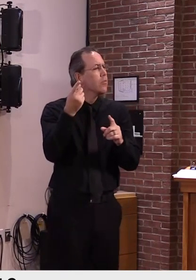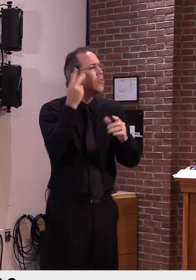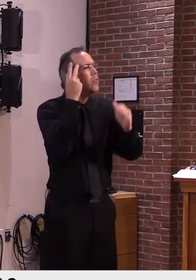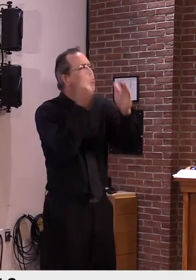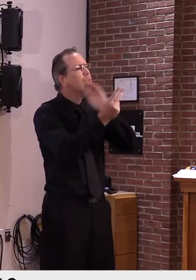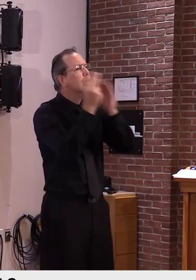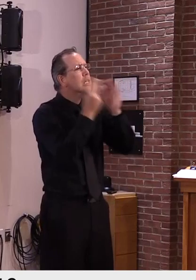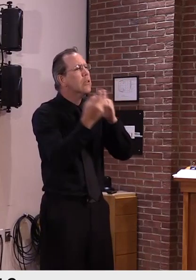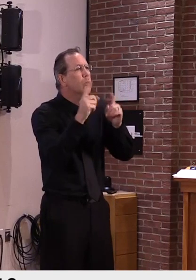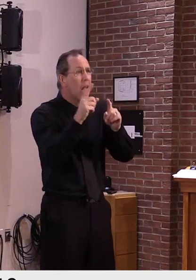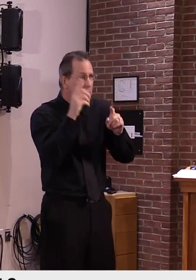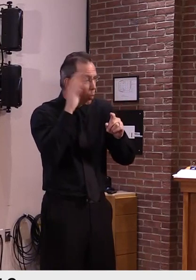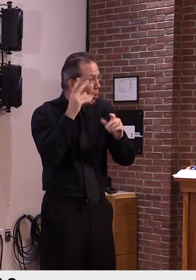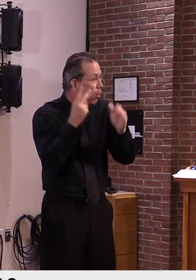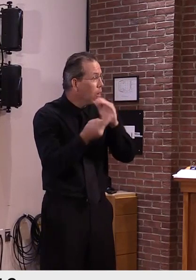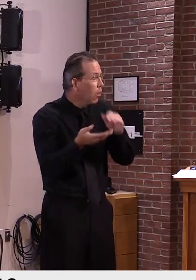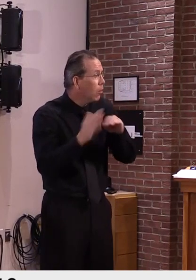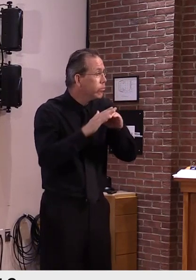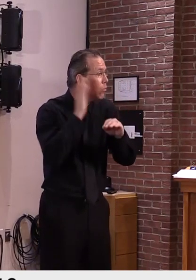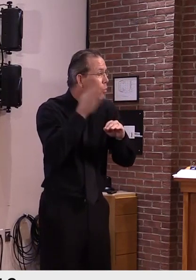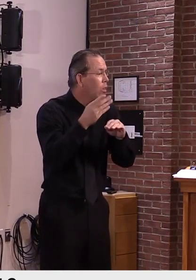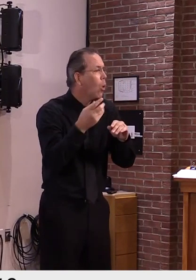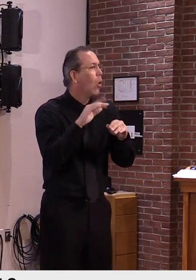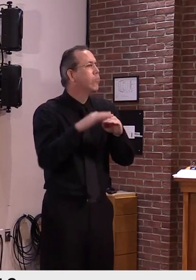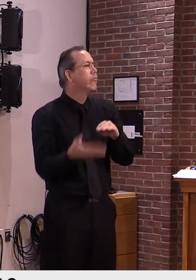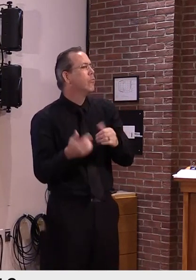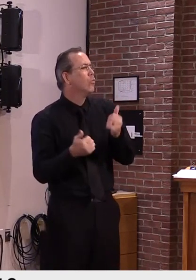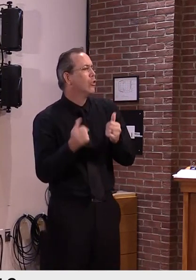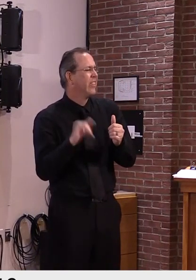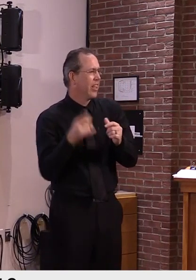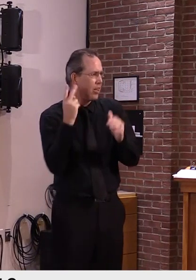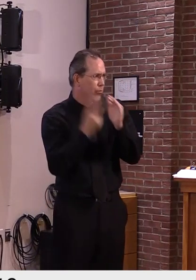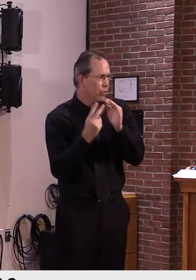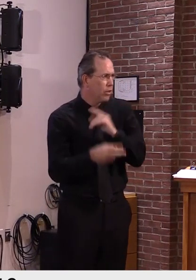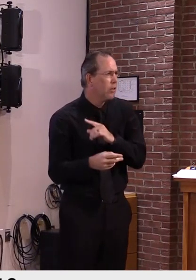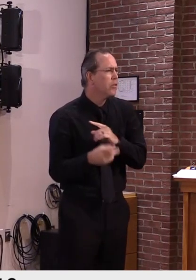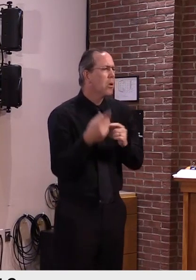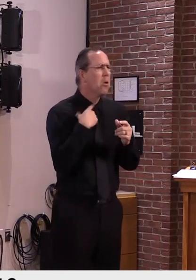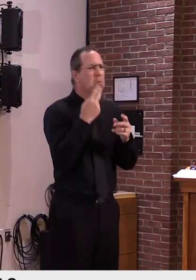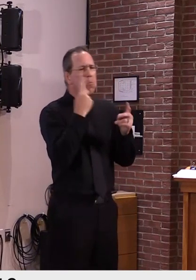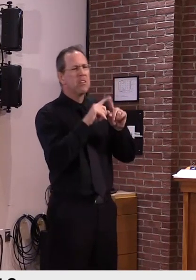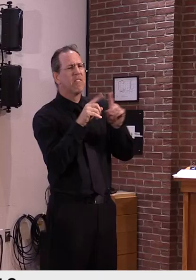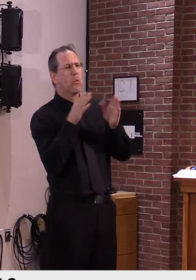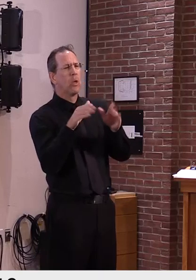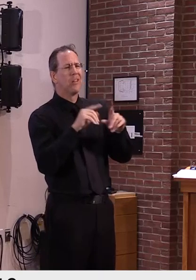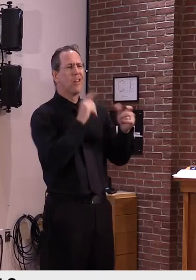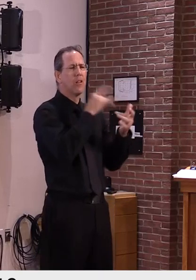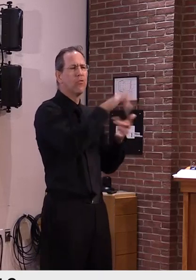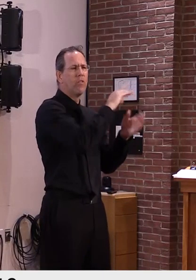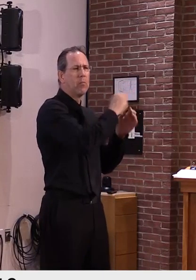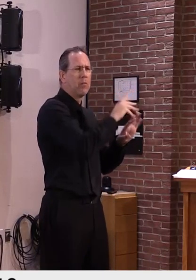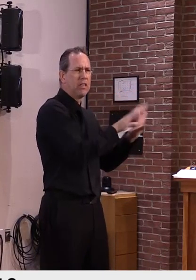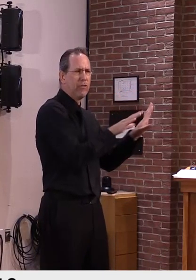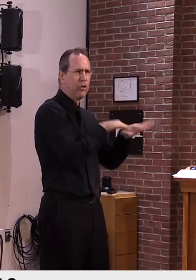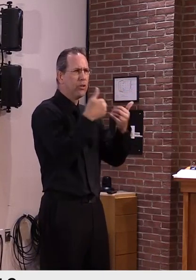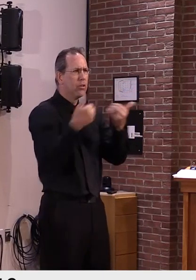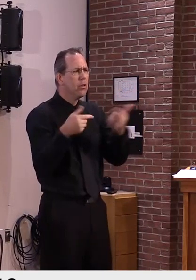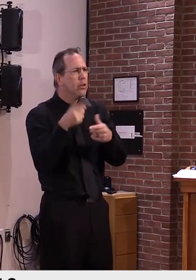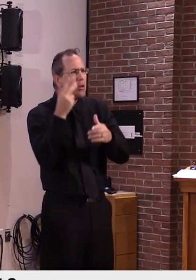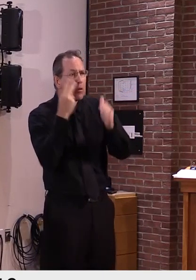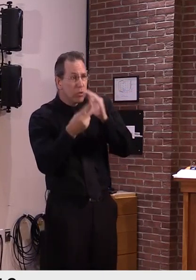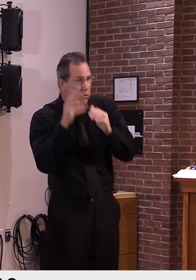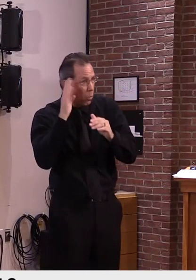will be updated for next Tuesday, but this is another model that we look at that just shows where are the counties that are likely to see growth and where are the counties that are likely to see